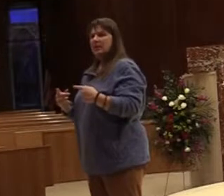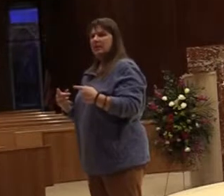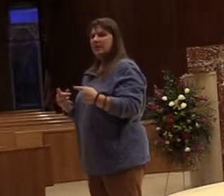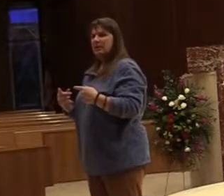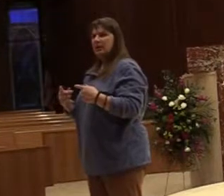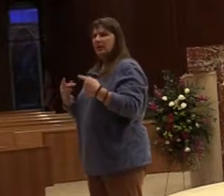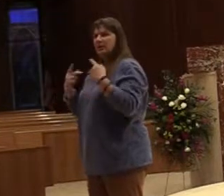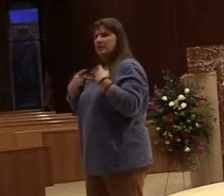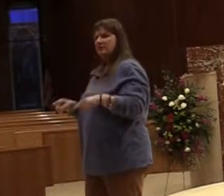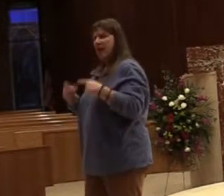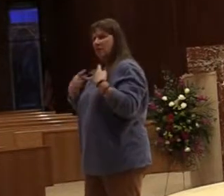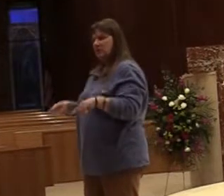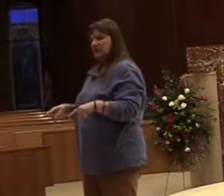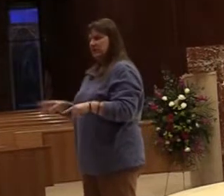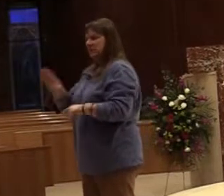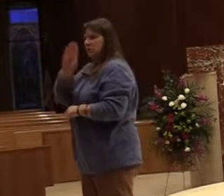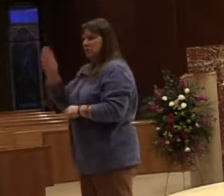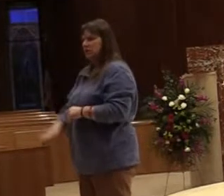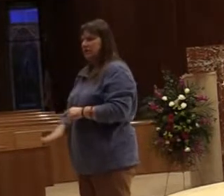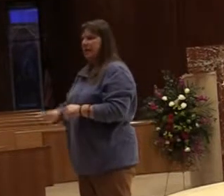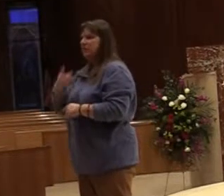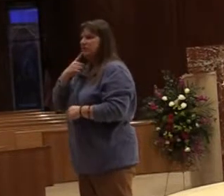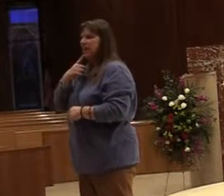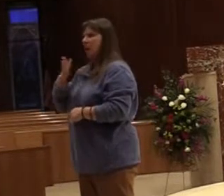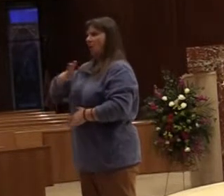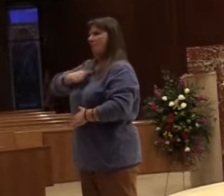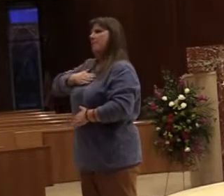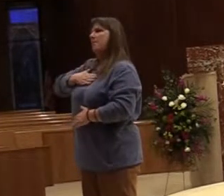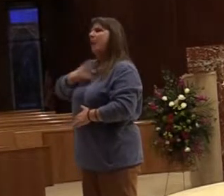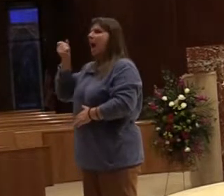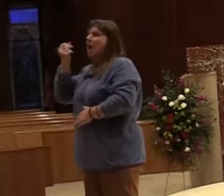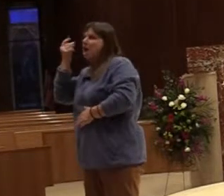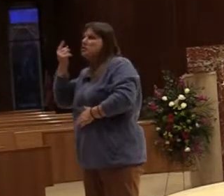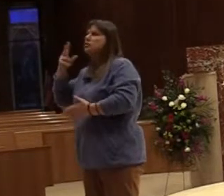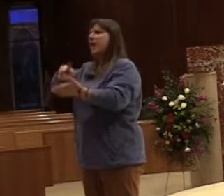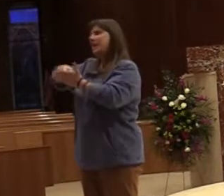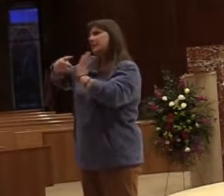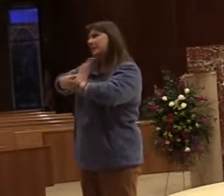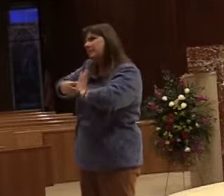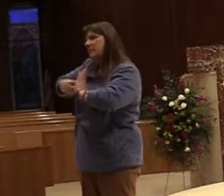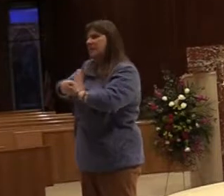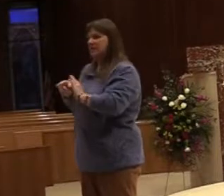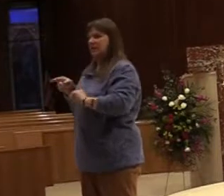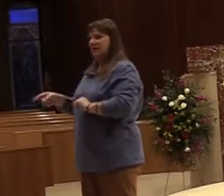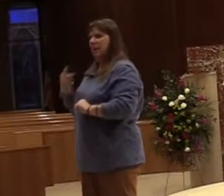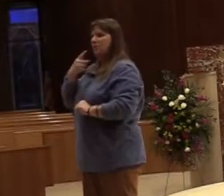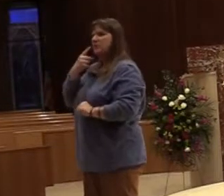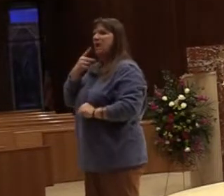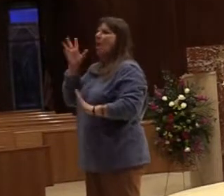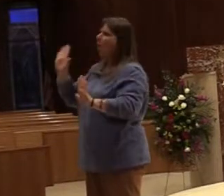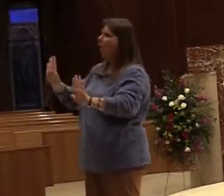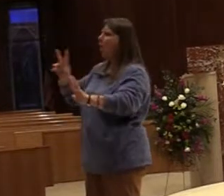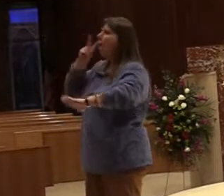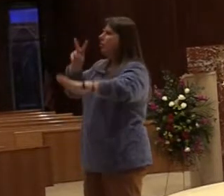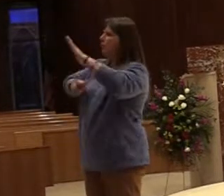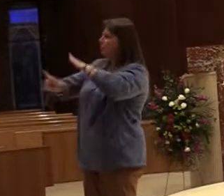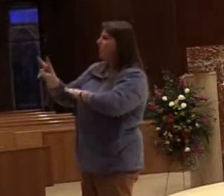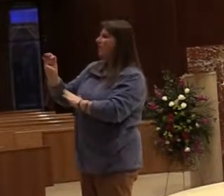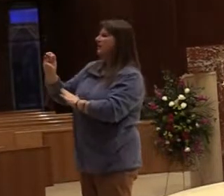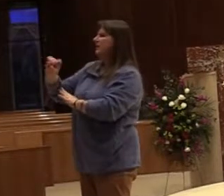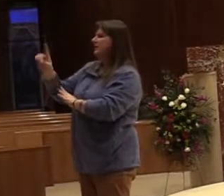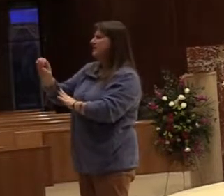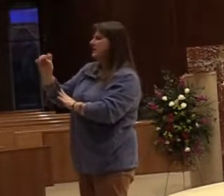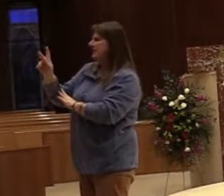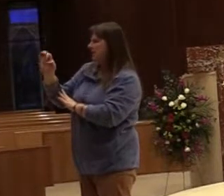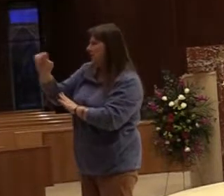was. They were always trying to quote someone in the past and say, it's this person's authority. It's the prophet Ezekiel's authority.